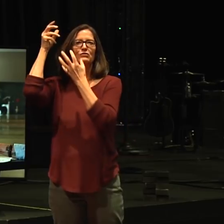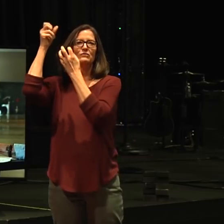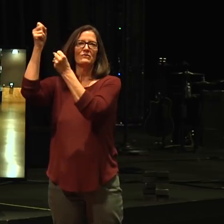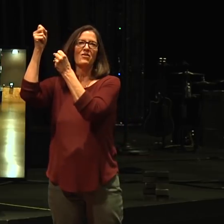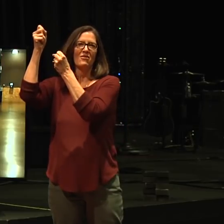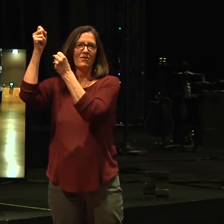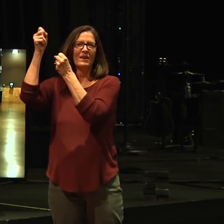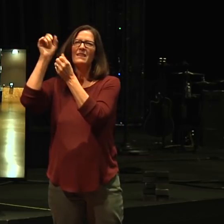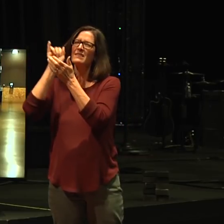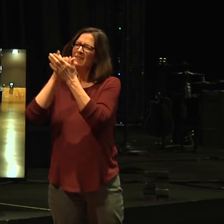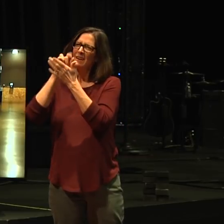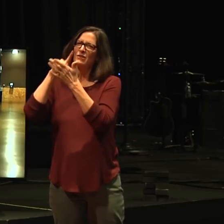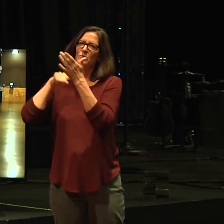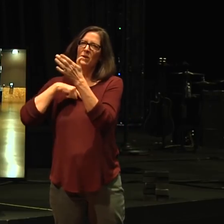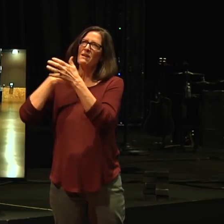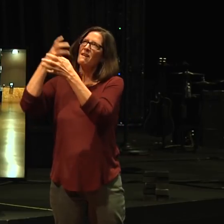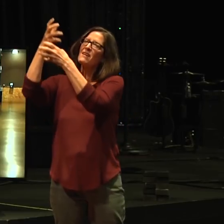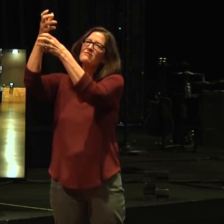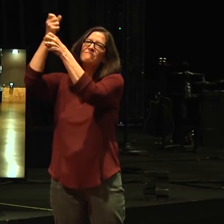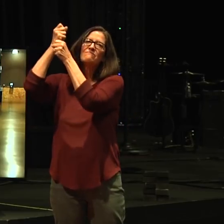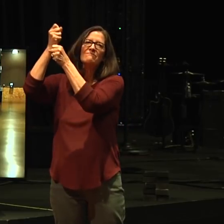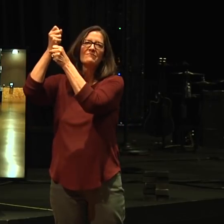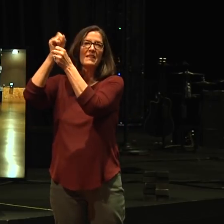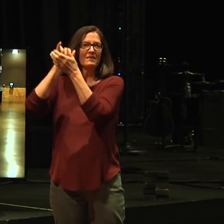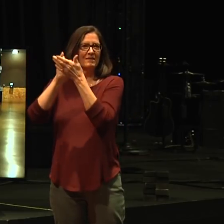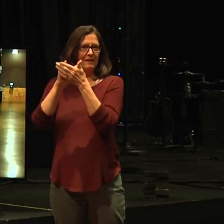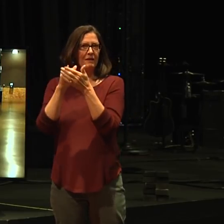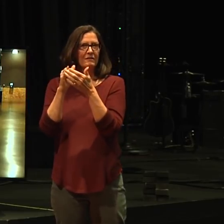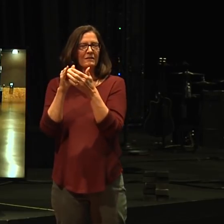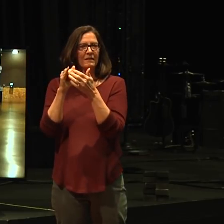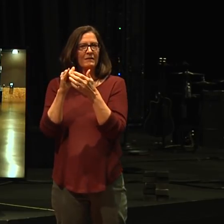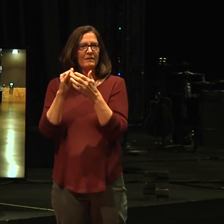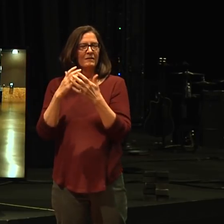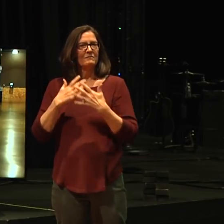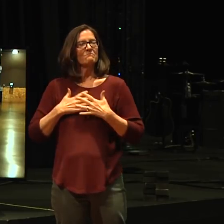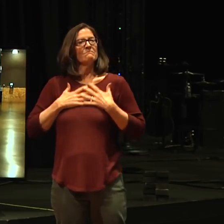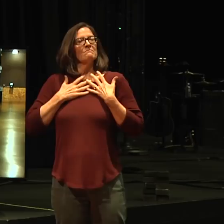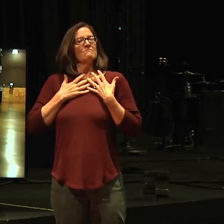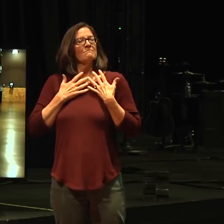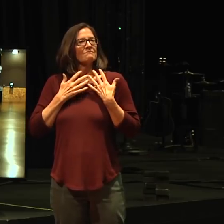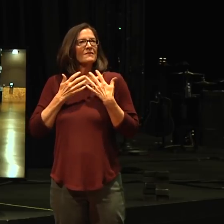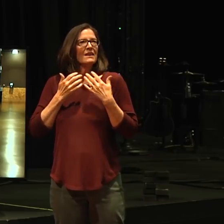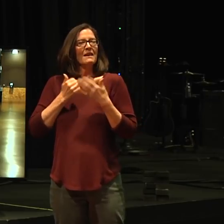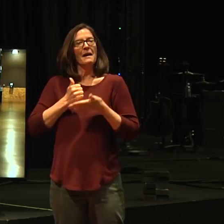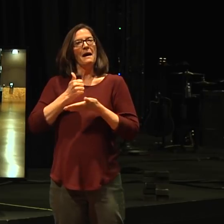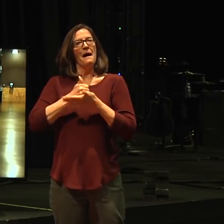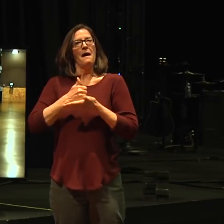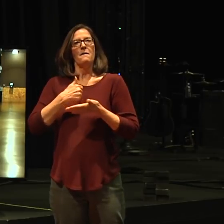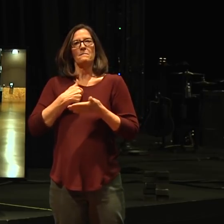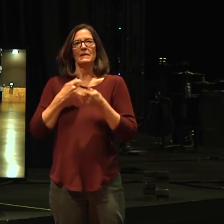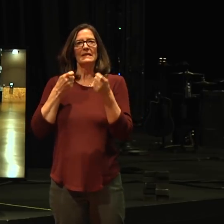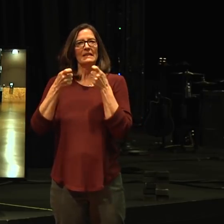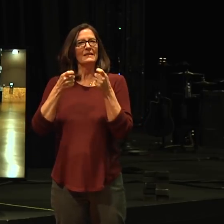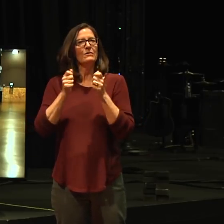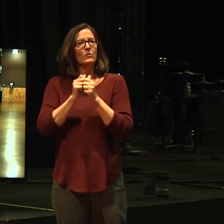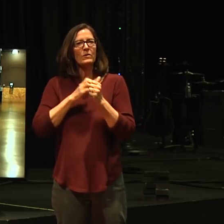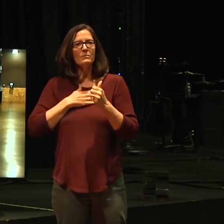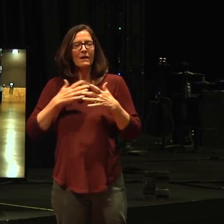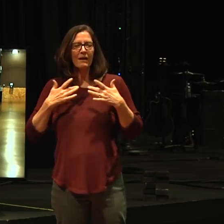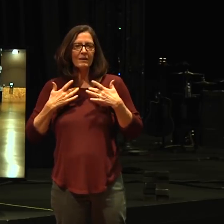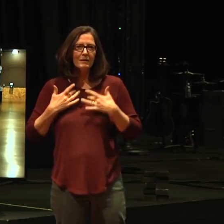to. That made all the difference in the world to me in dealing with depression